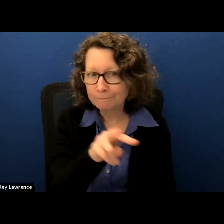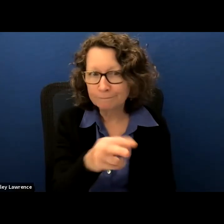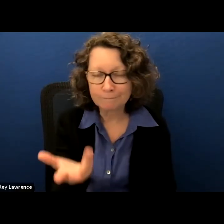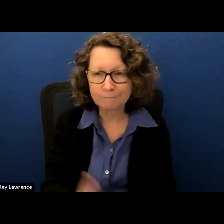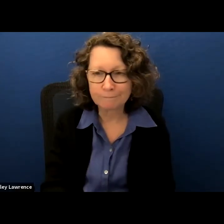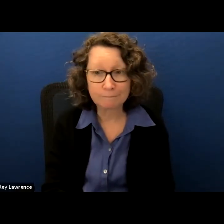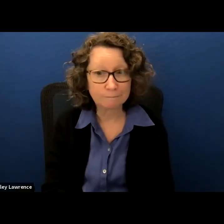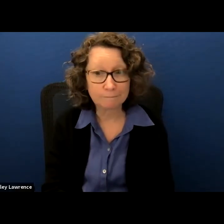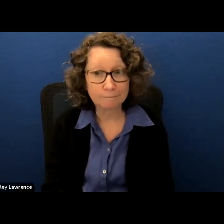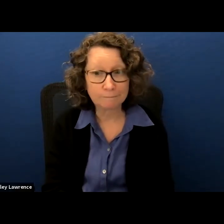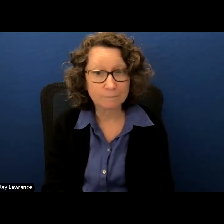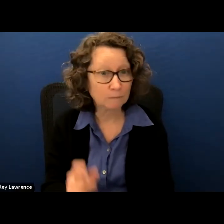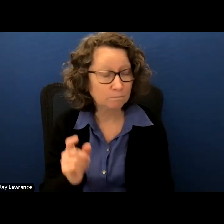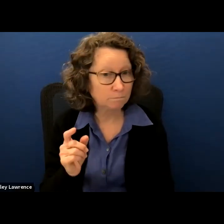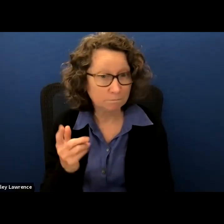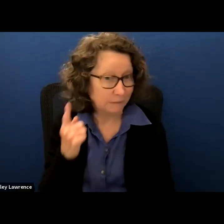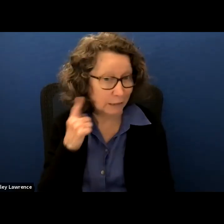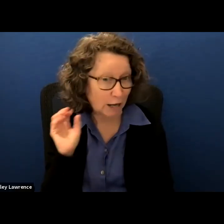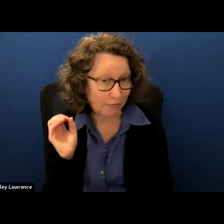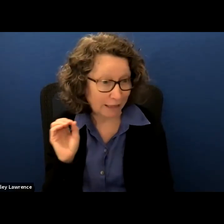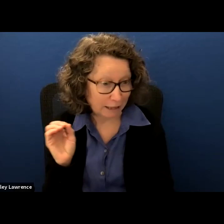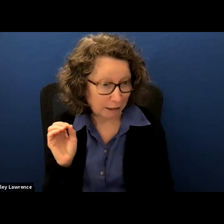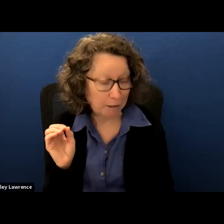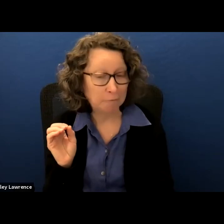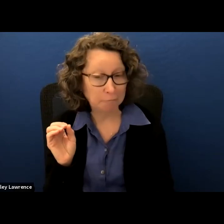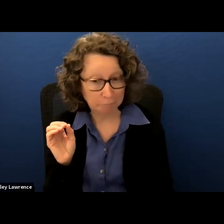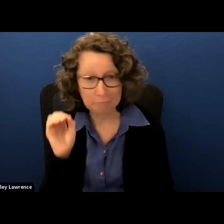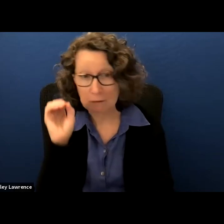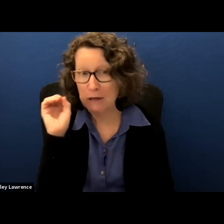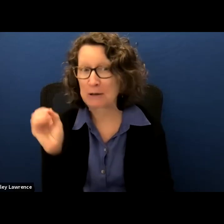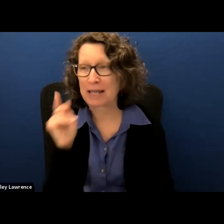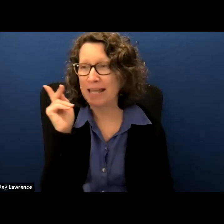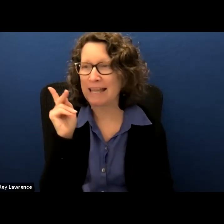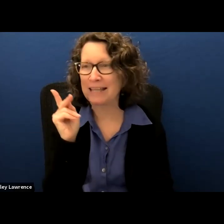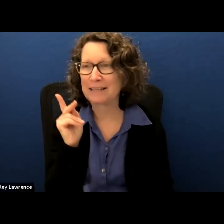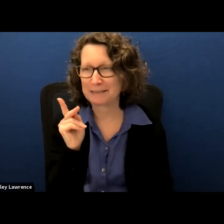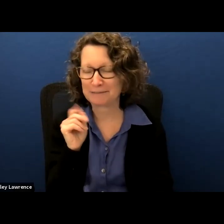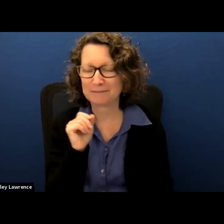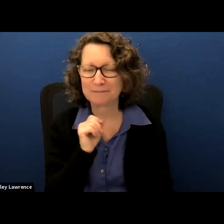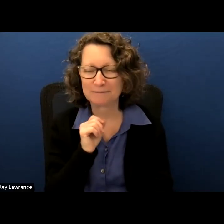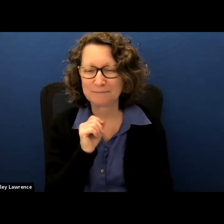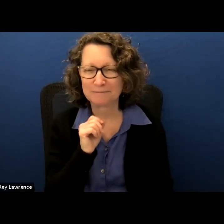Oh, okay, going once, going twice. Okay.